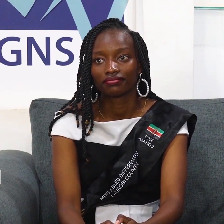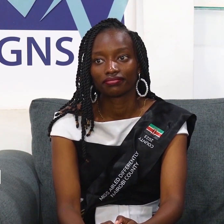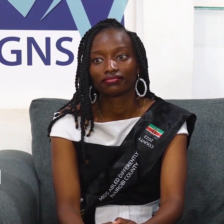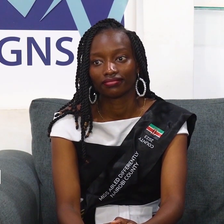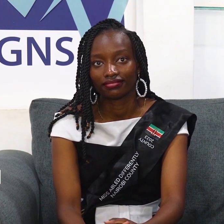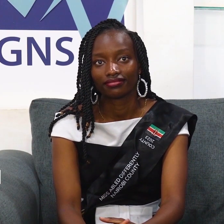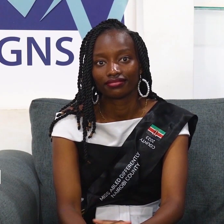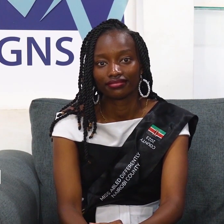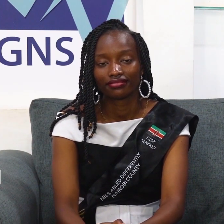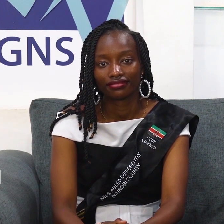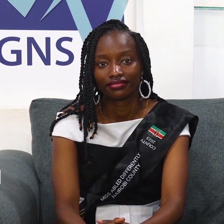people get the confidence.